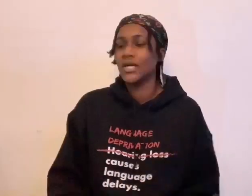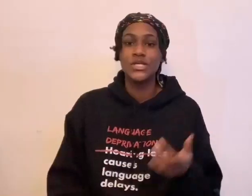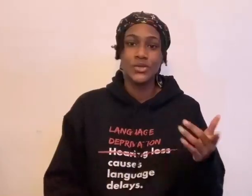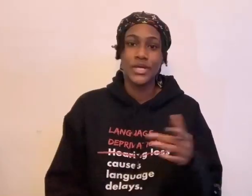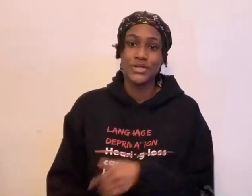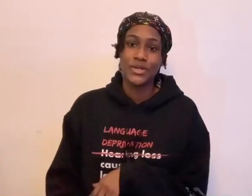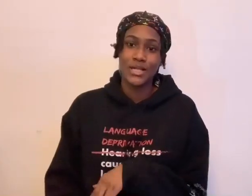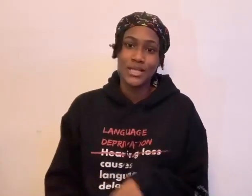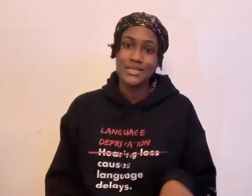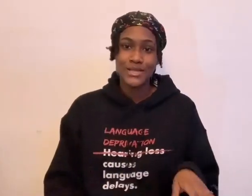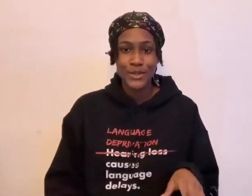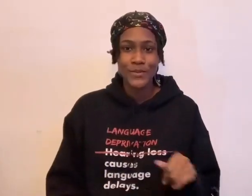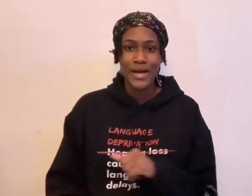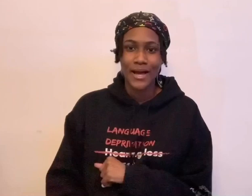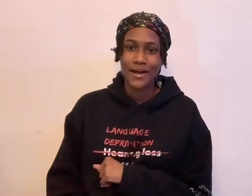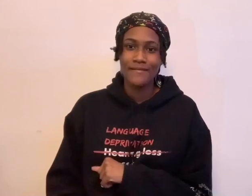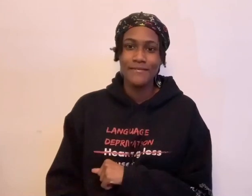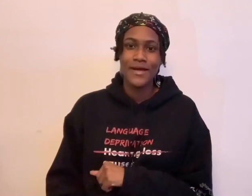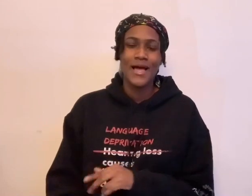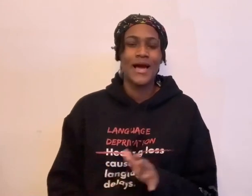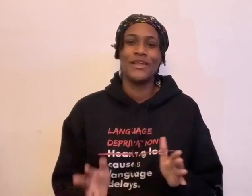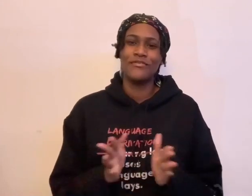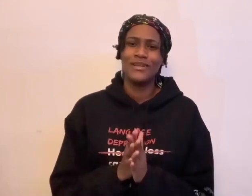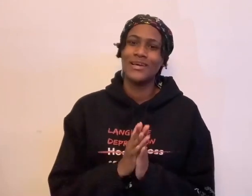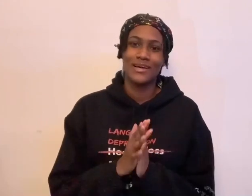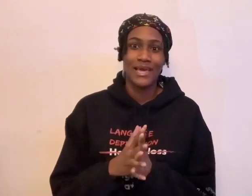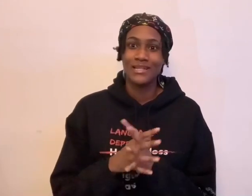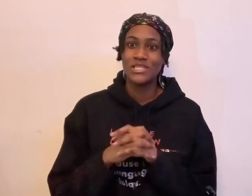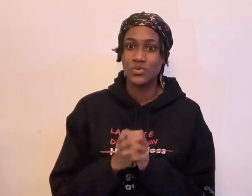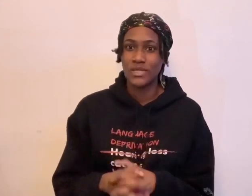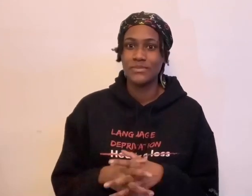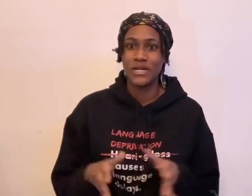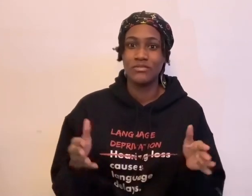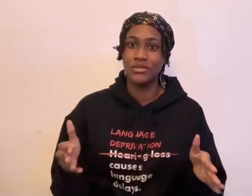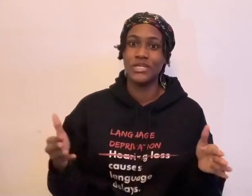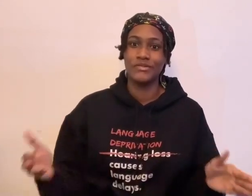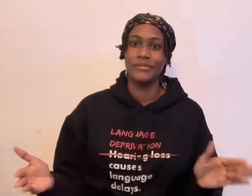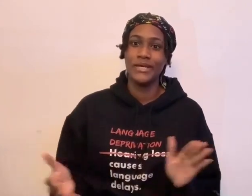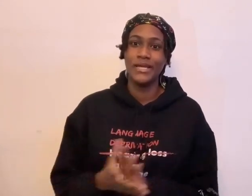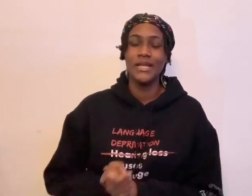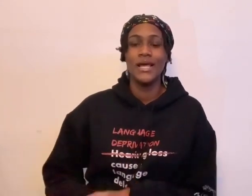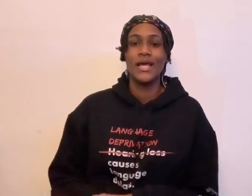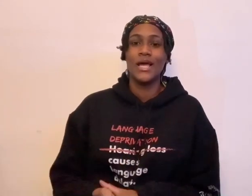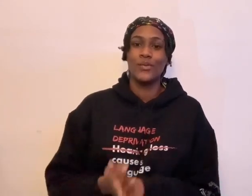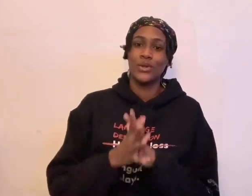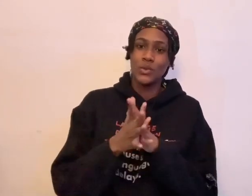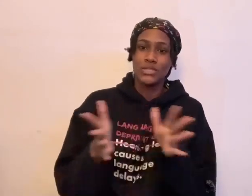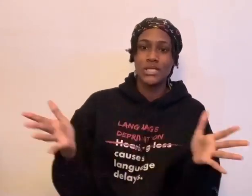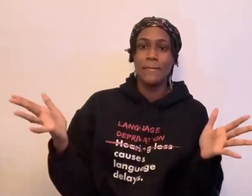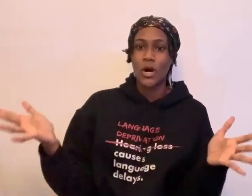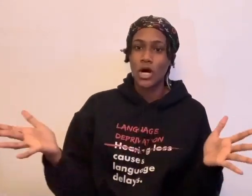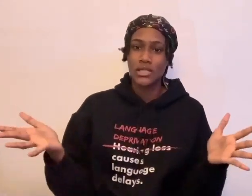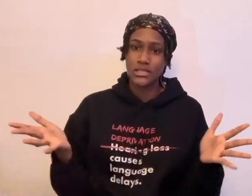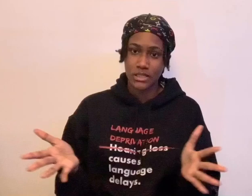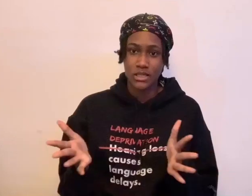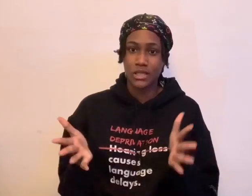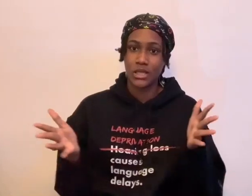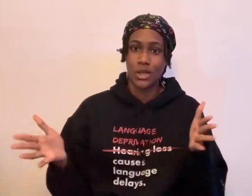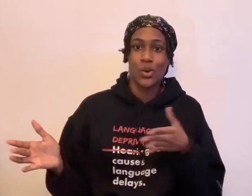Okay, so another term we have, and I feel like, again, this is way spread around the Caribbean. We don't say a party, we